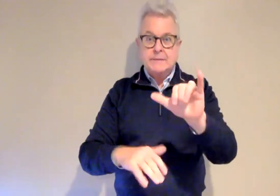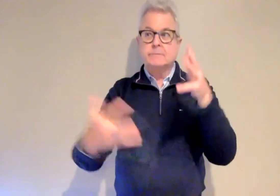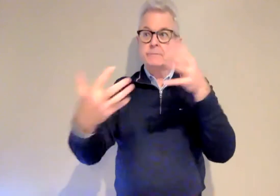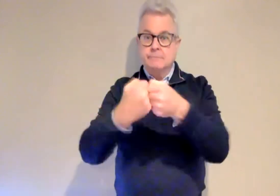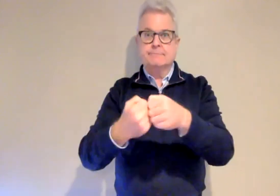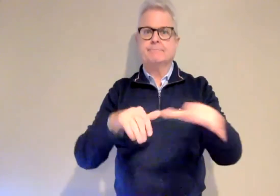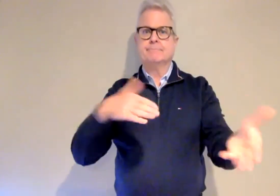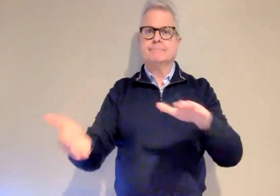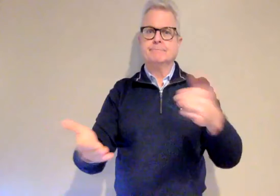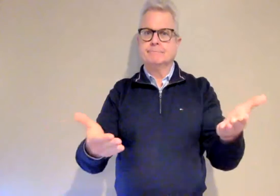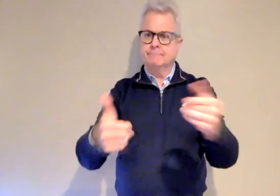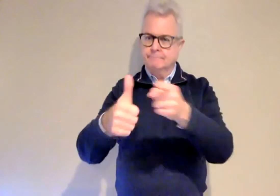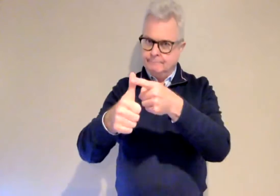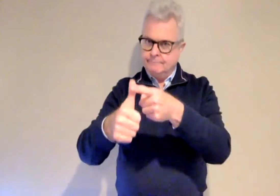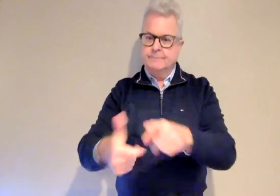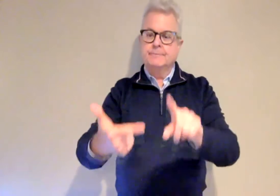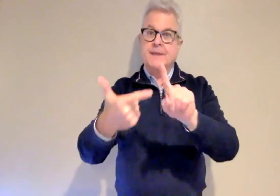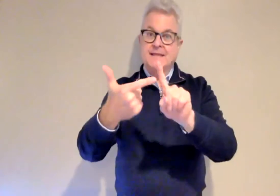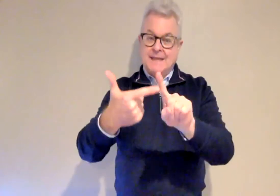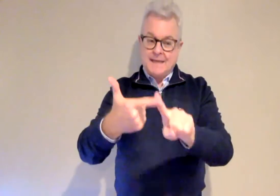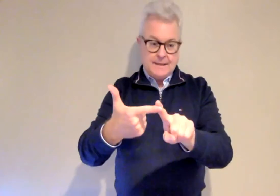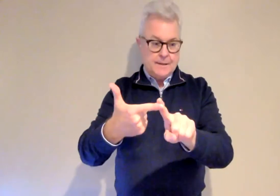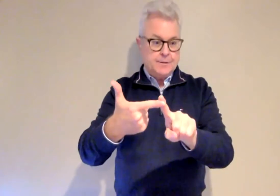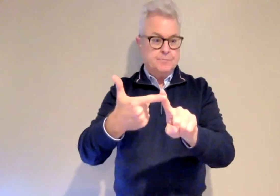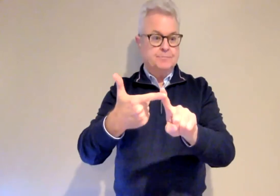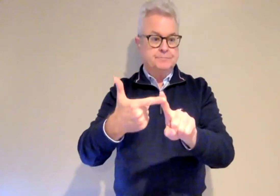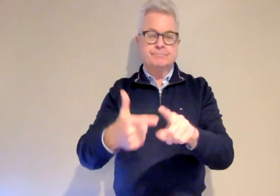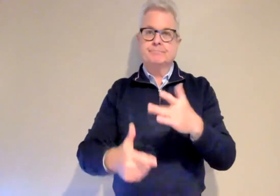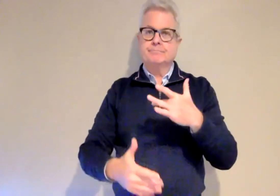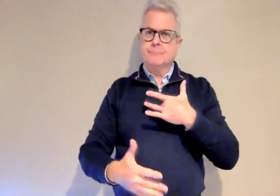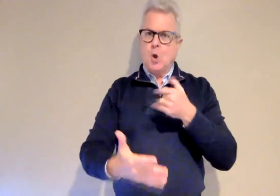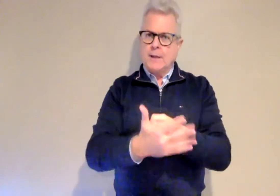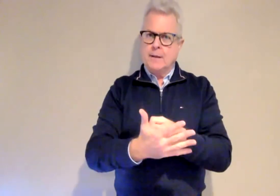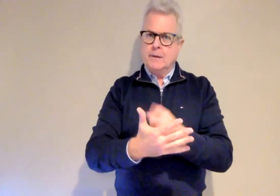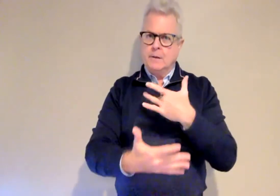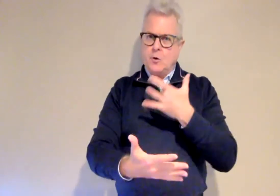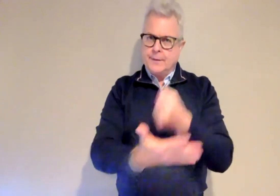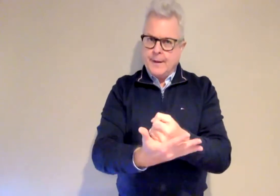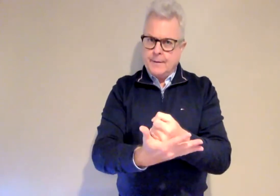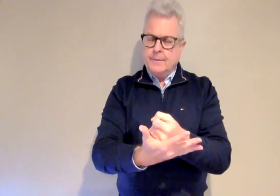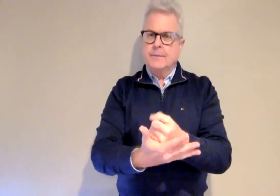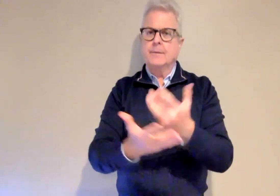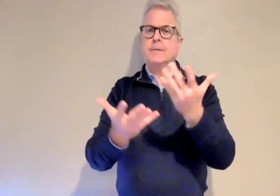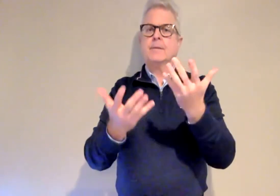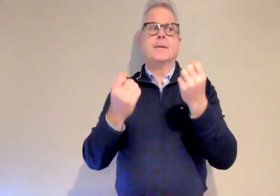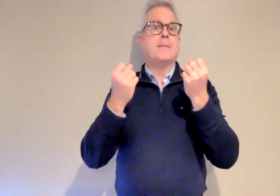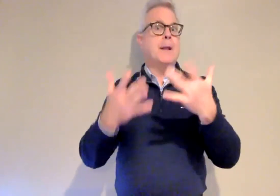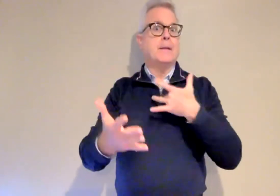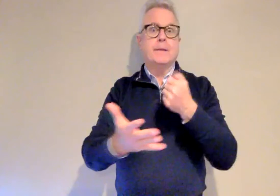snow. They're sliding and crashing on the ice, not experienced to driving in the snow.